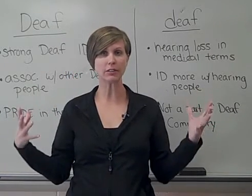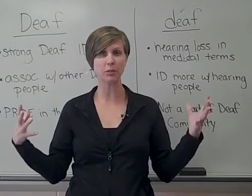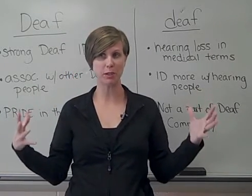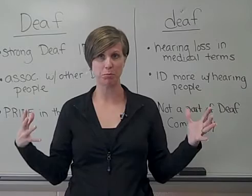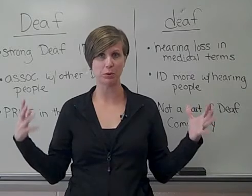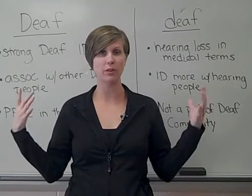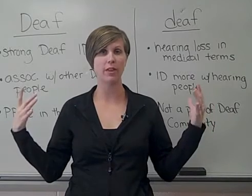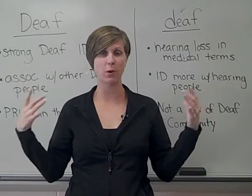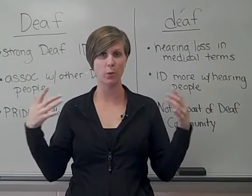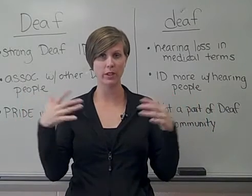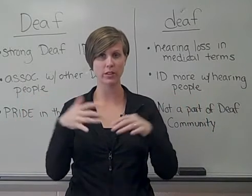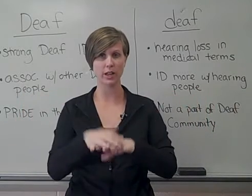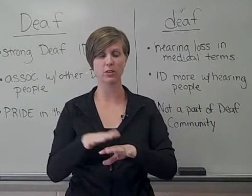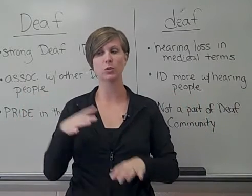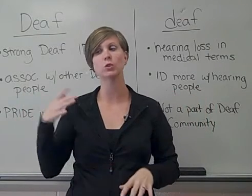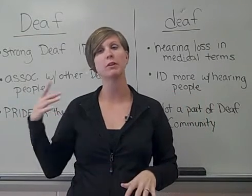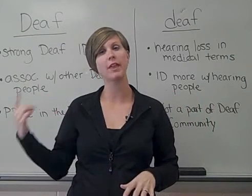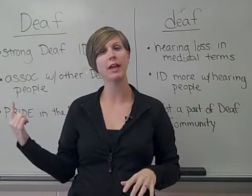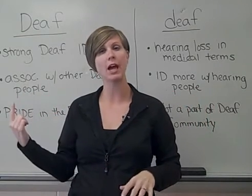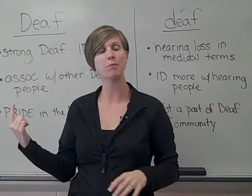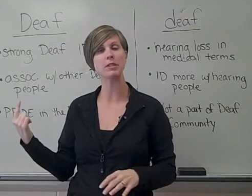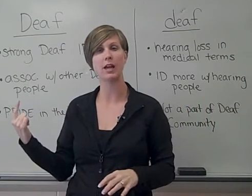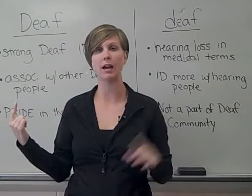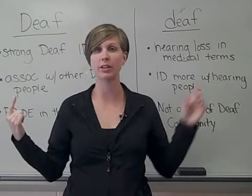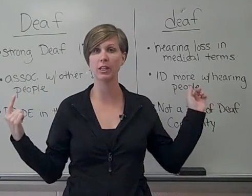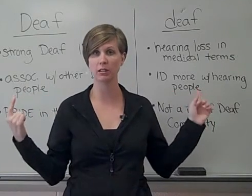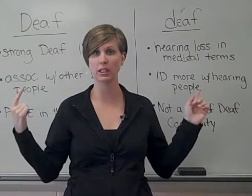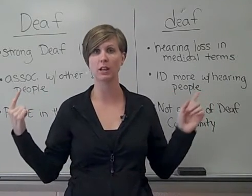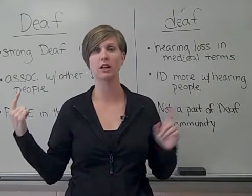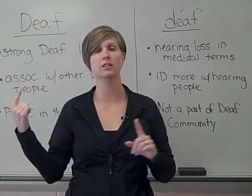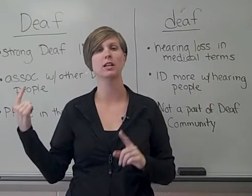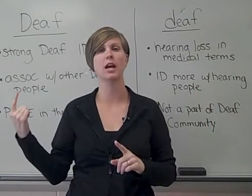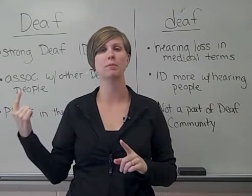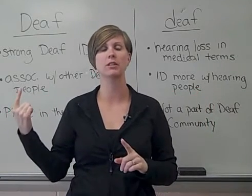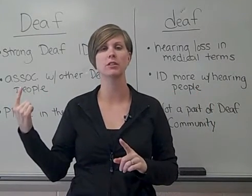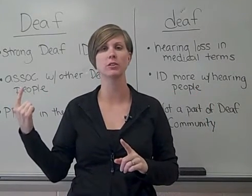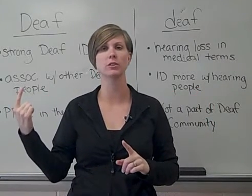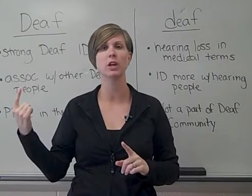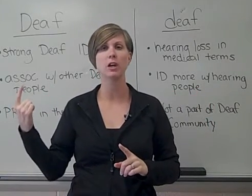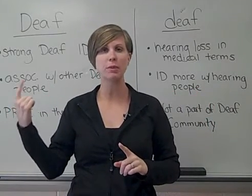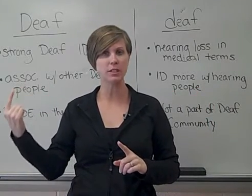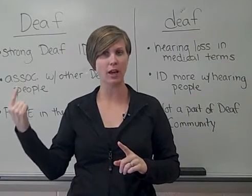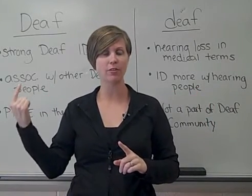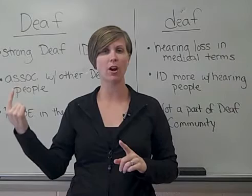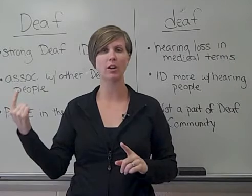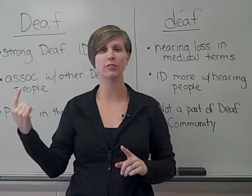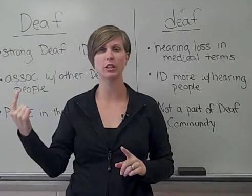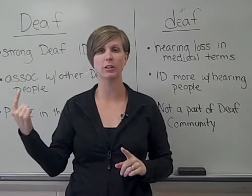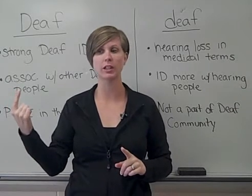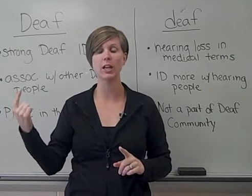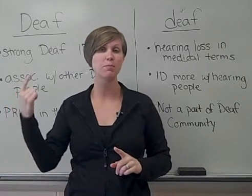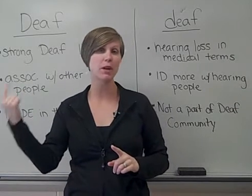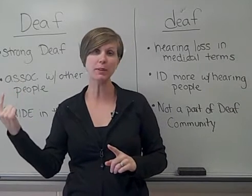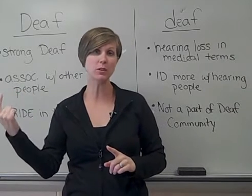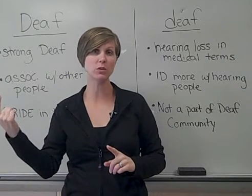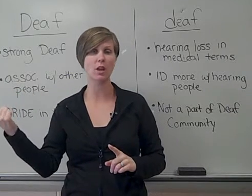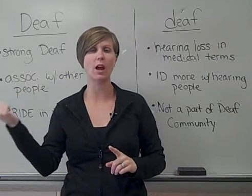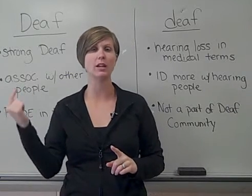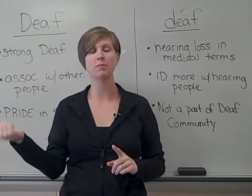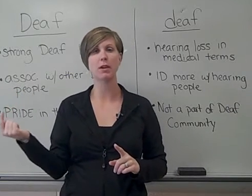hearing people that went to that school, but they happen to have a hearing loss. They happen to be deaf or hard of hearing, maybe use sign,